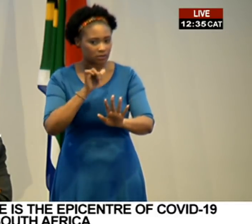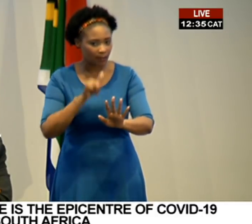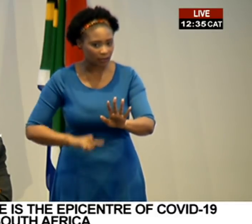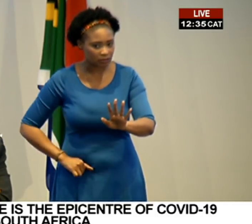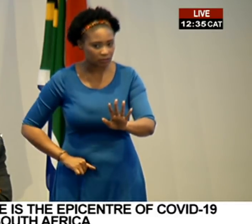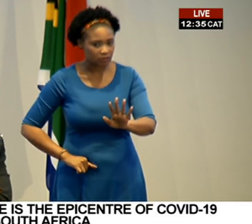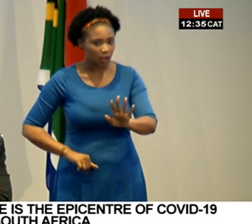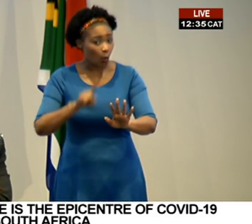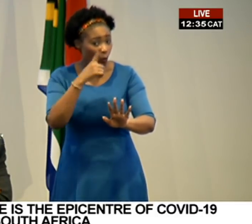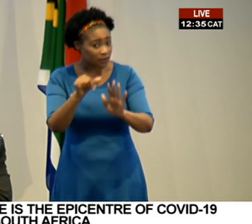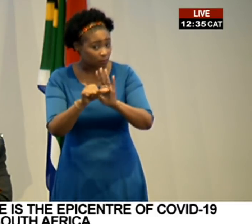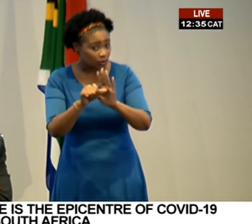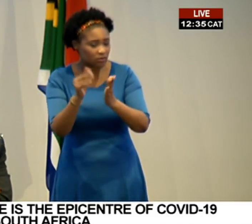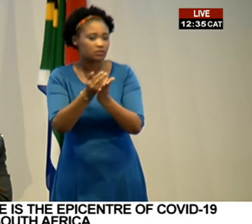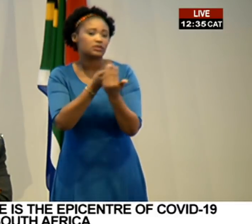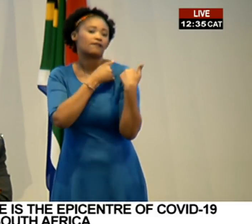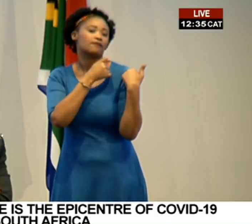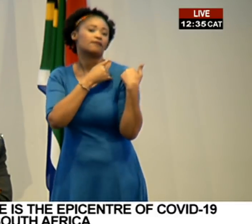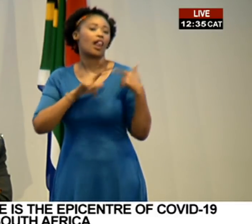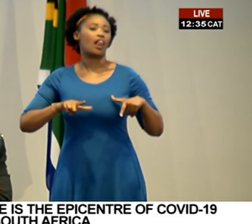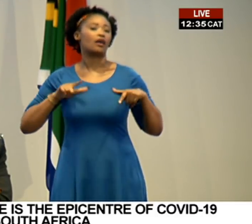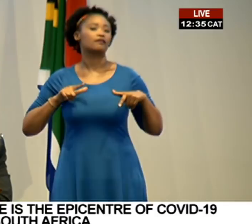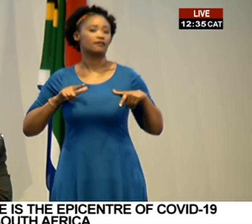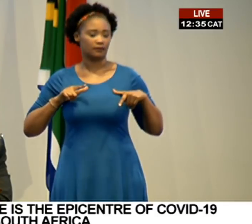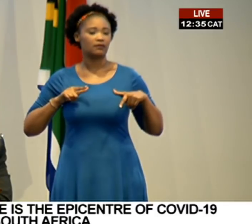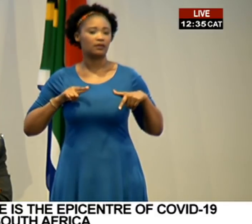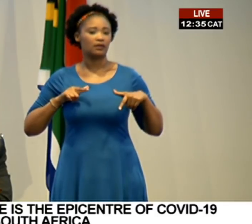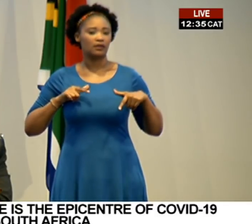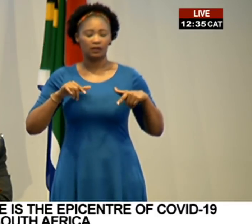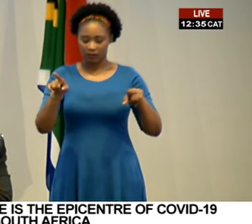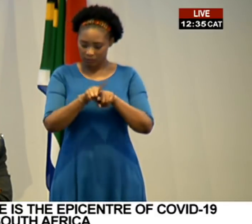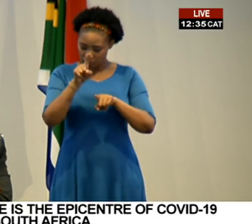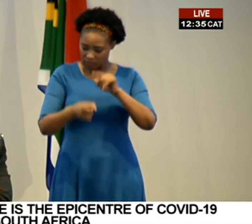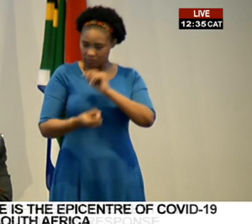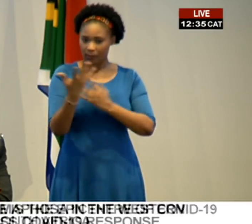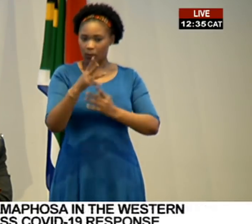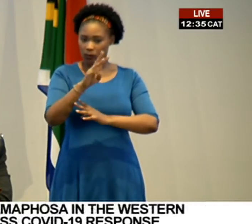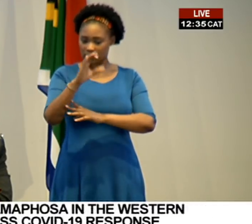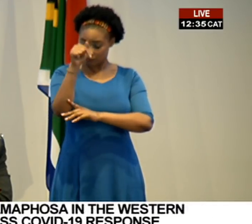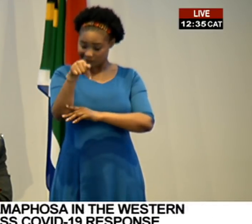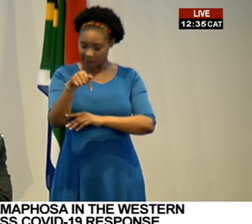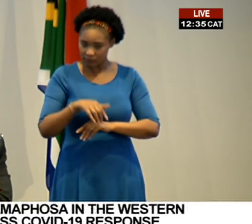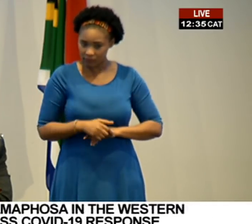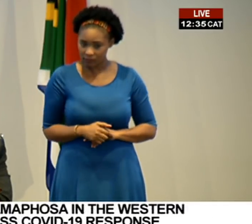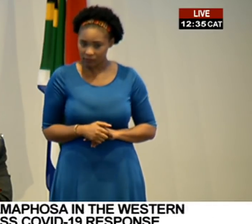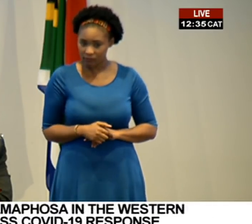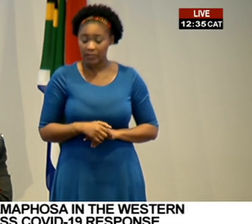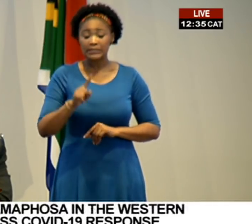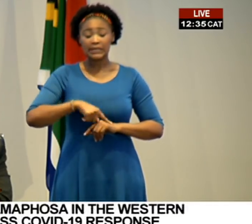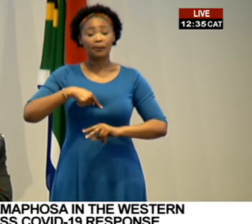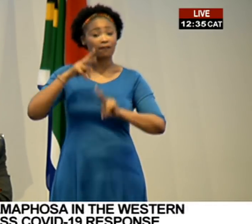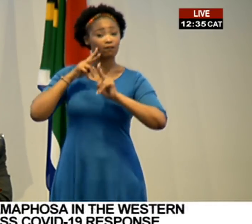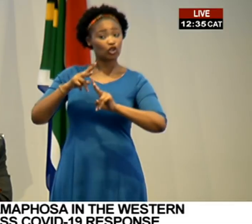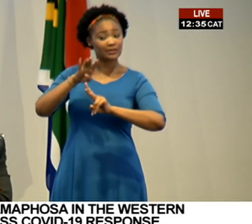Saving lives is the main issue. And that must also apply here in the Western Cape. When I went to the